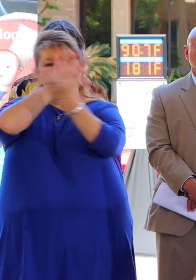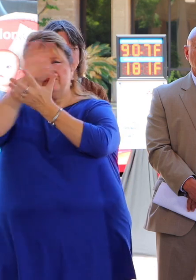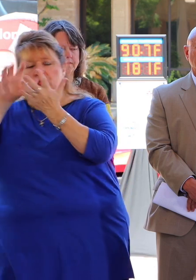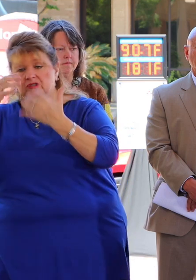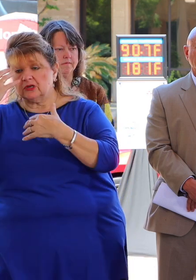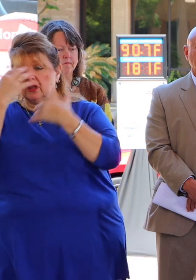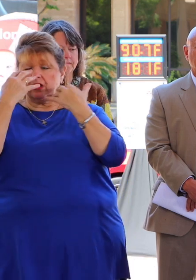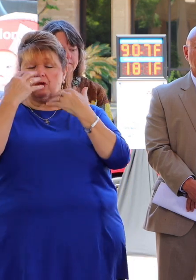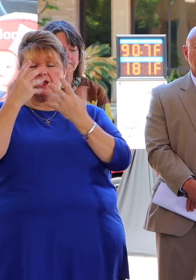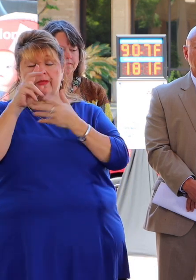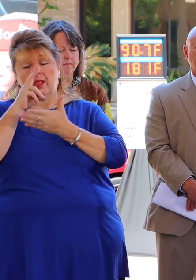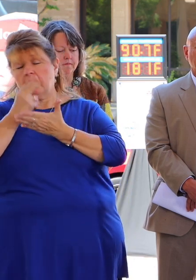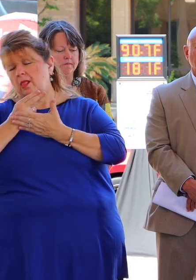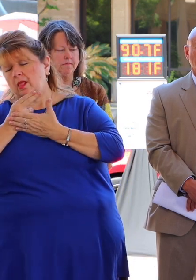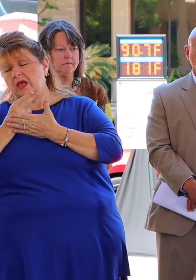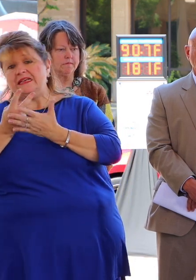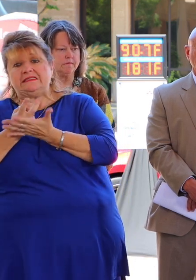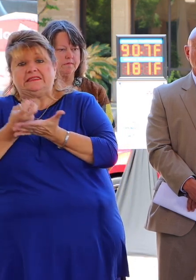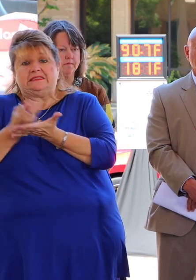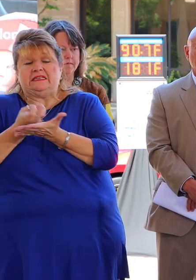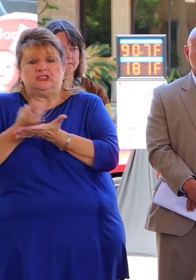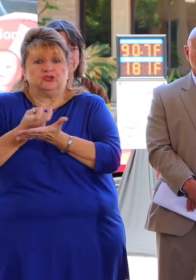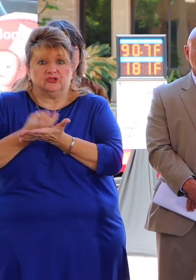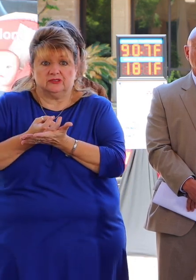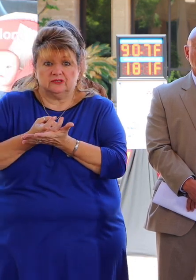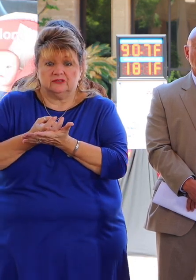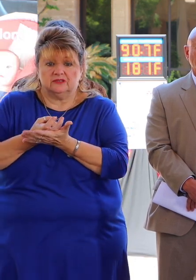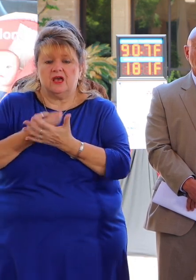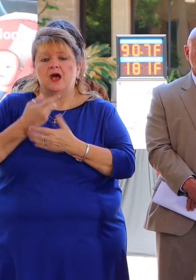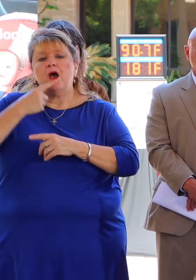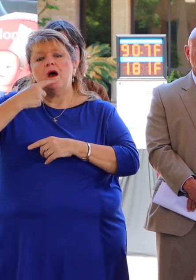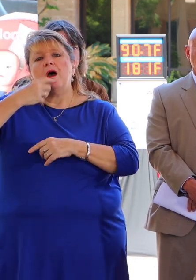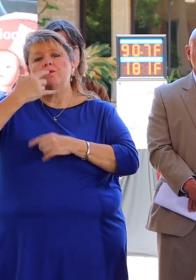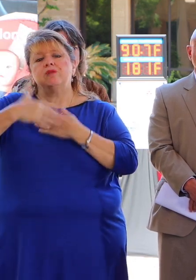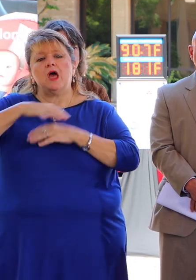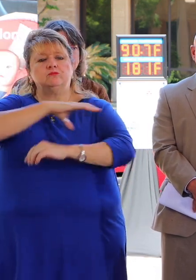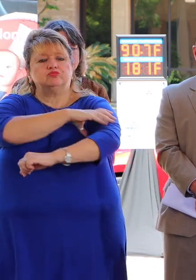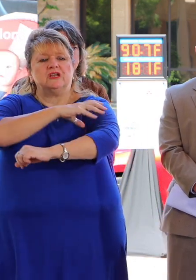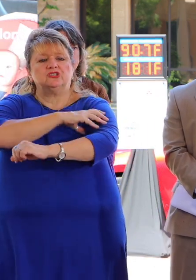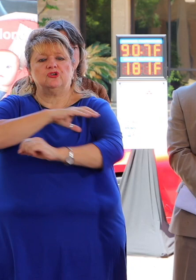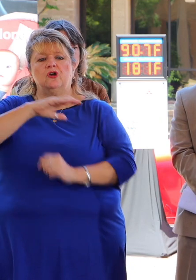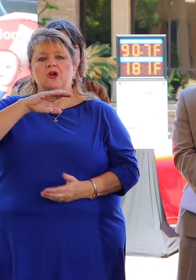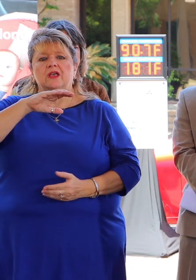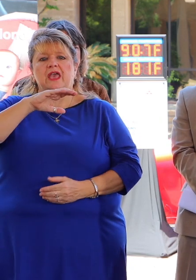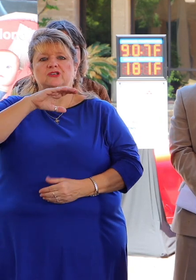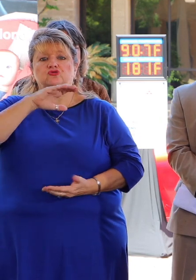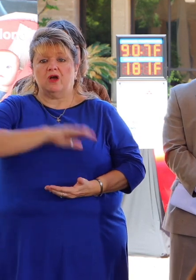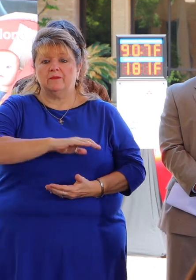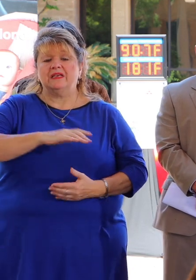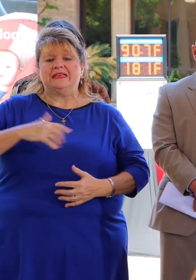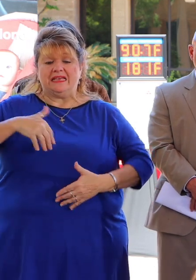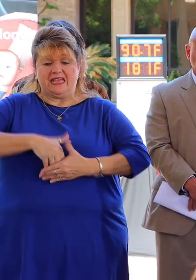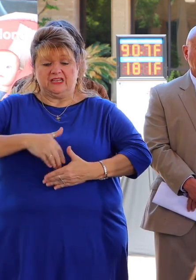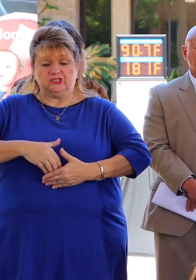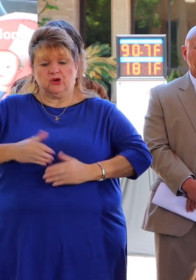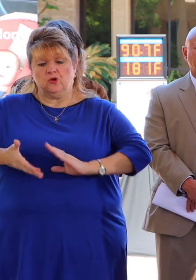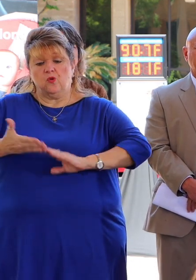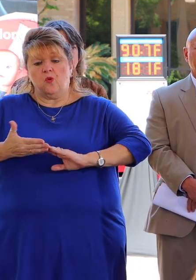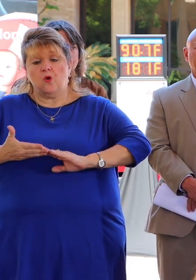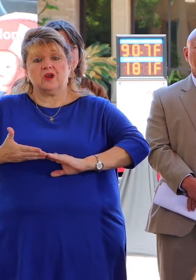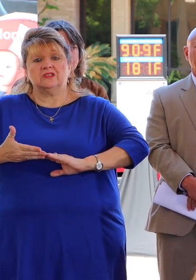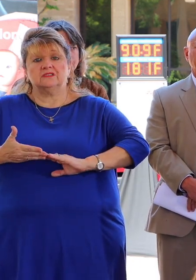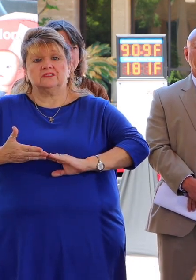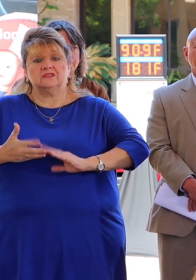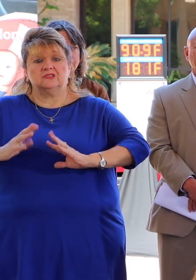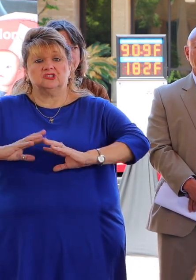delirium, loss of consciousness, seizures. The blood pressure can drop, internal organs can shut down, lack of oxygen